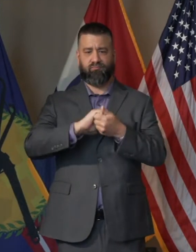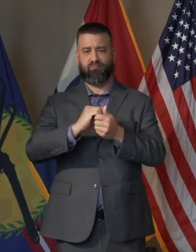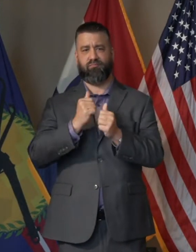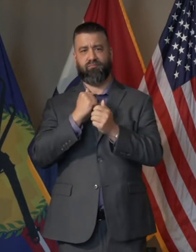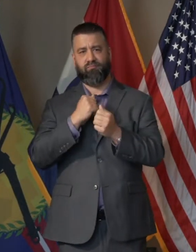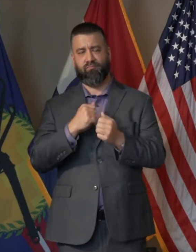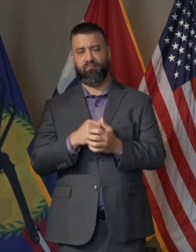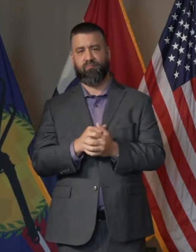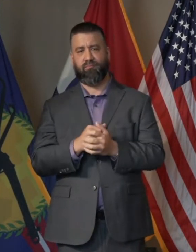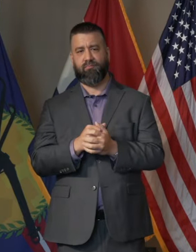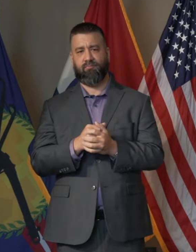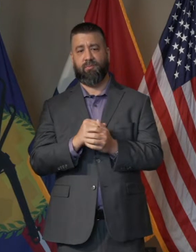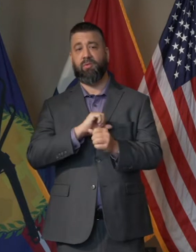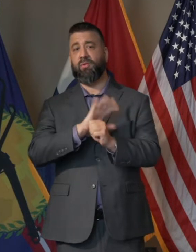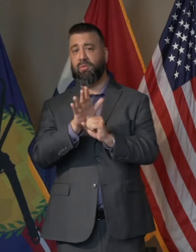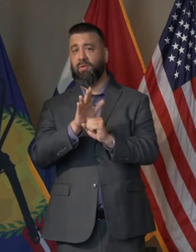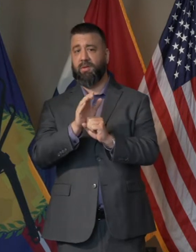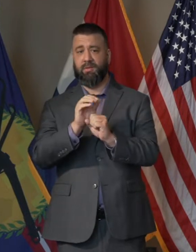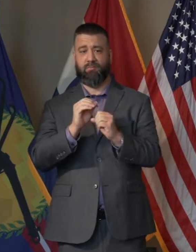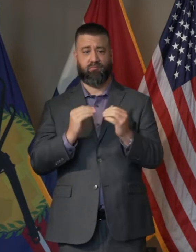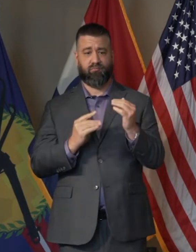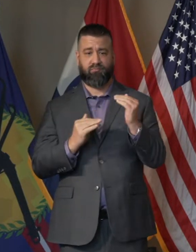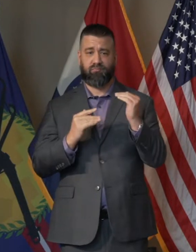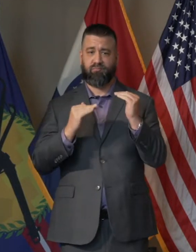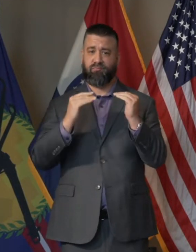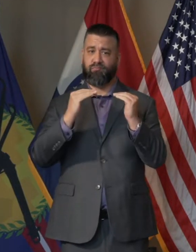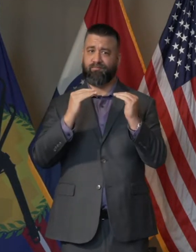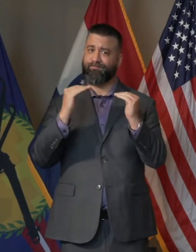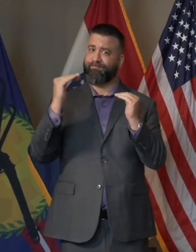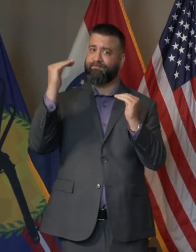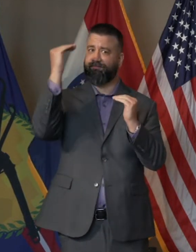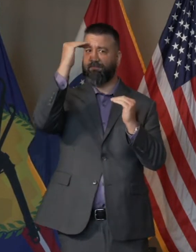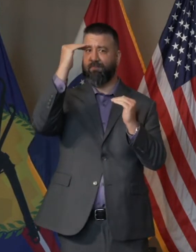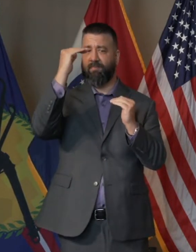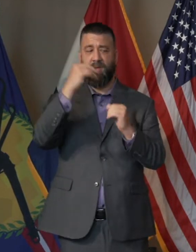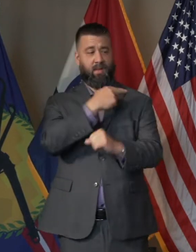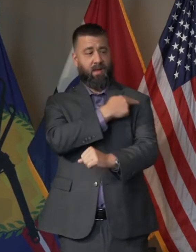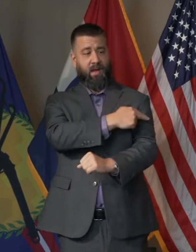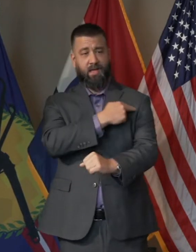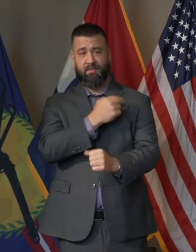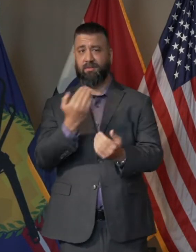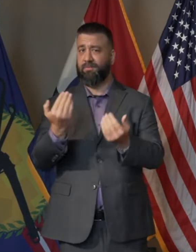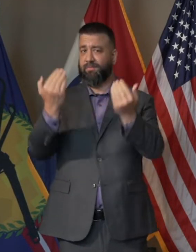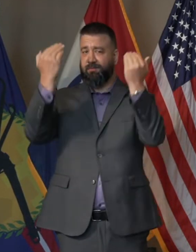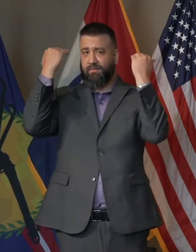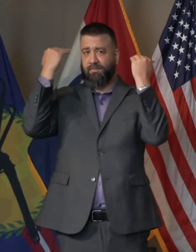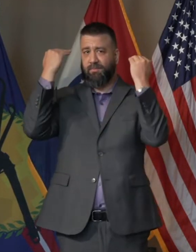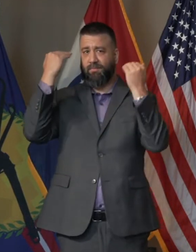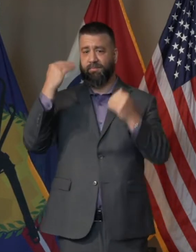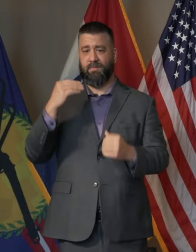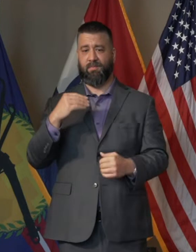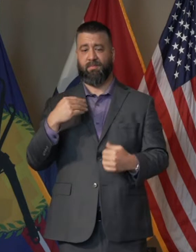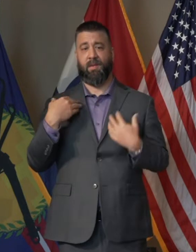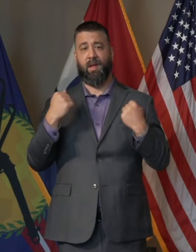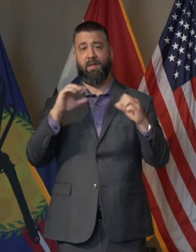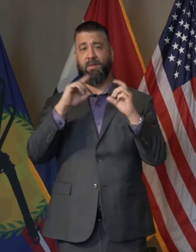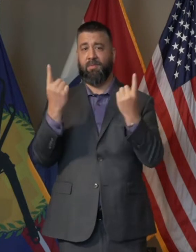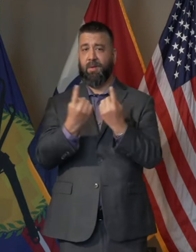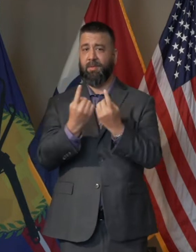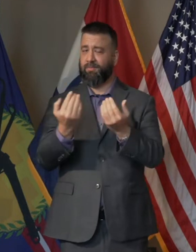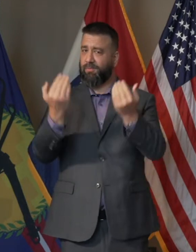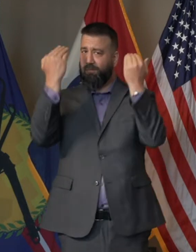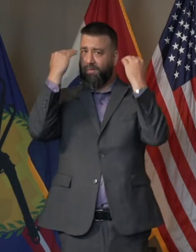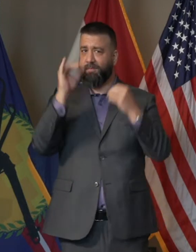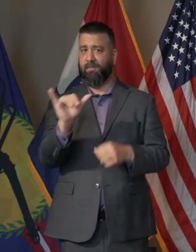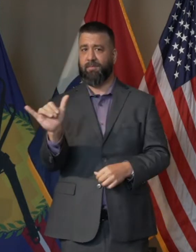reached record levels. It's overwhelming our healthcare systems and our public health officials. If the number of cases